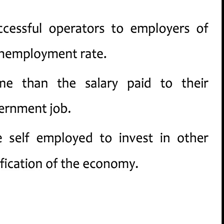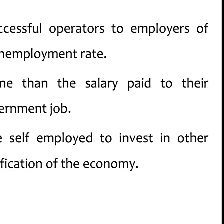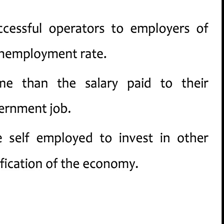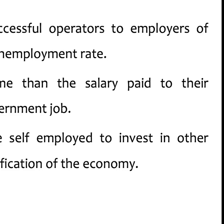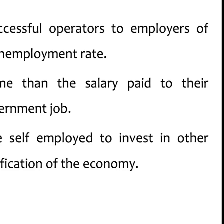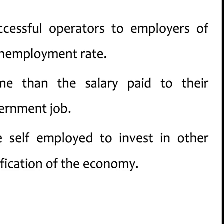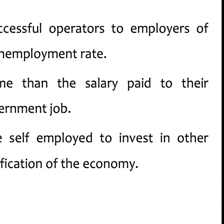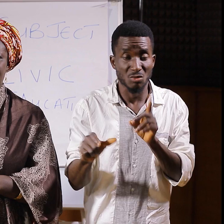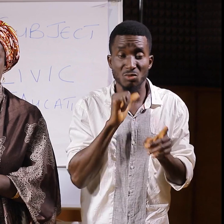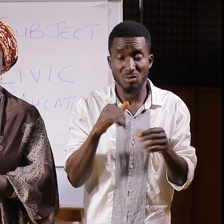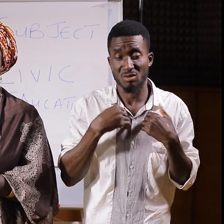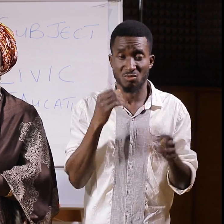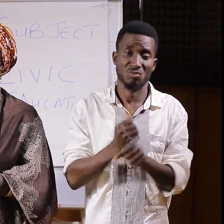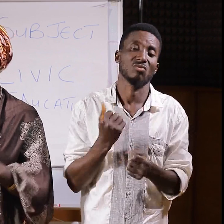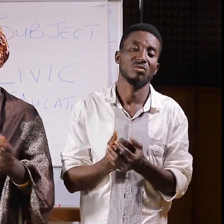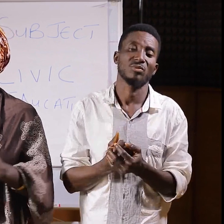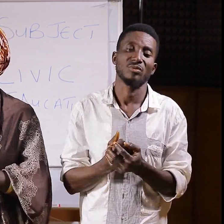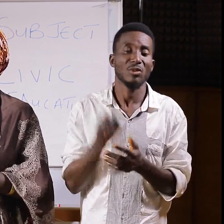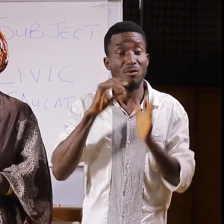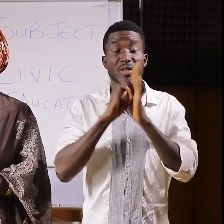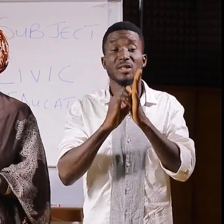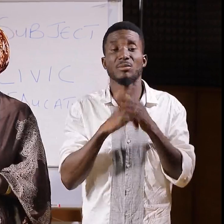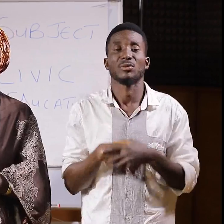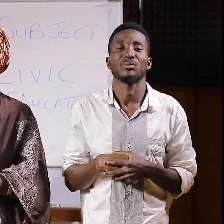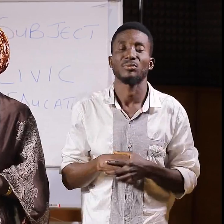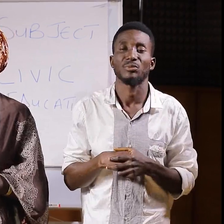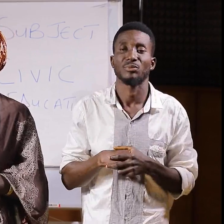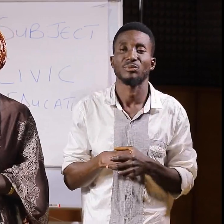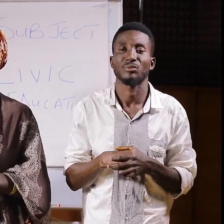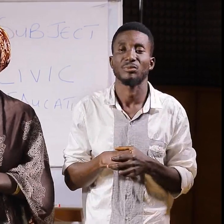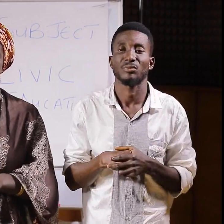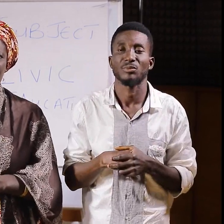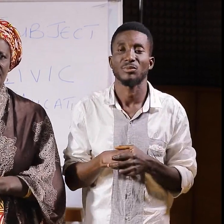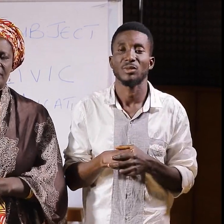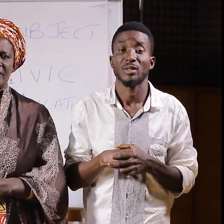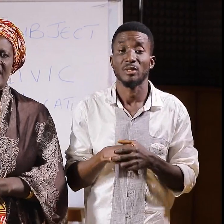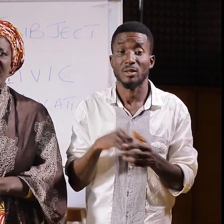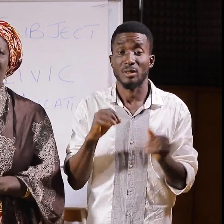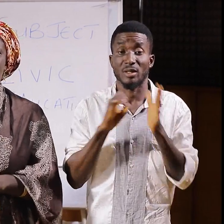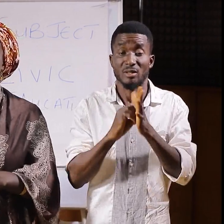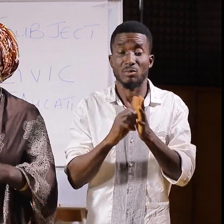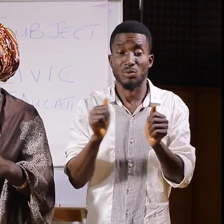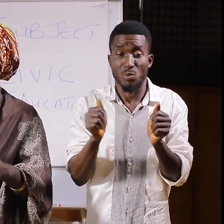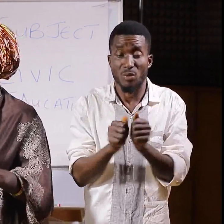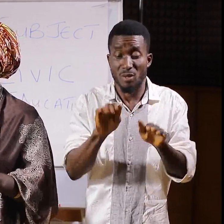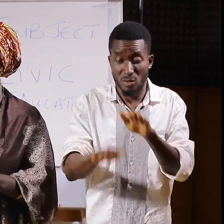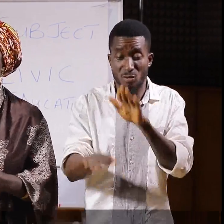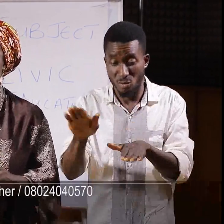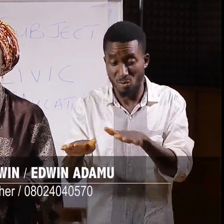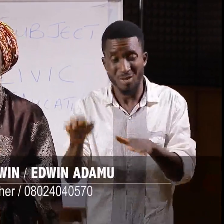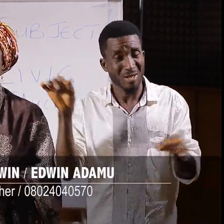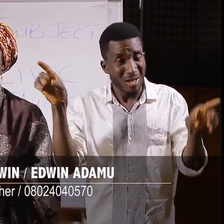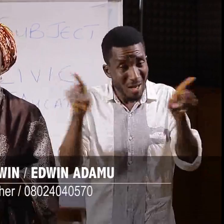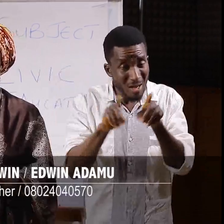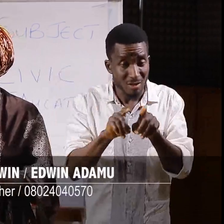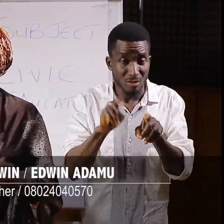unemployment rate. Let me give example with the tailor again. As he continue